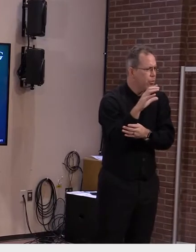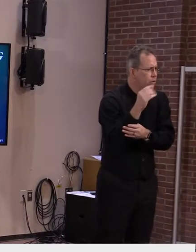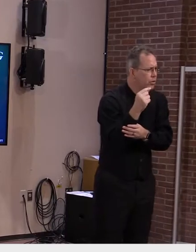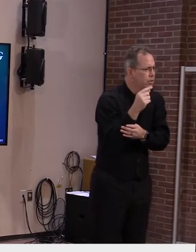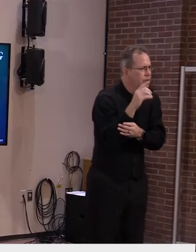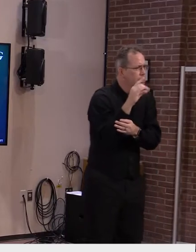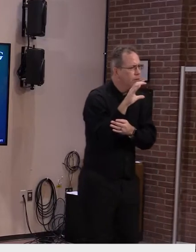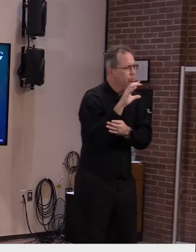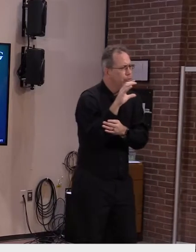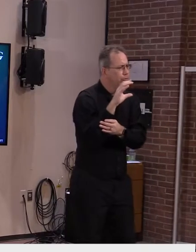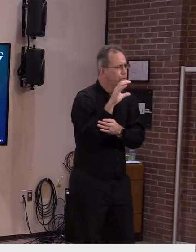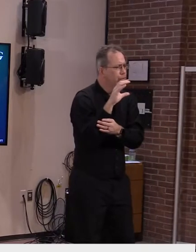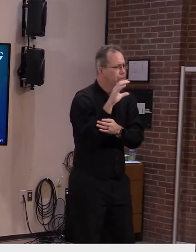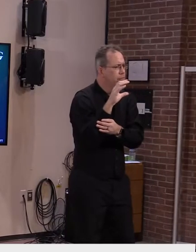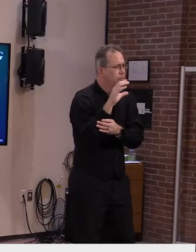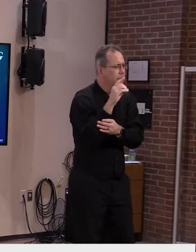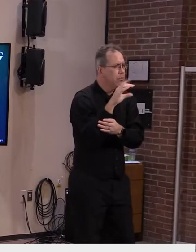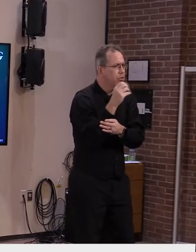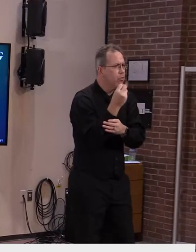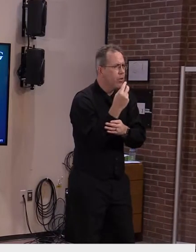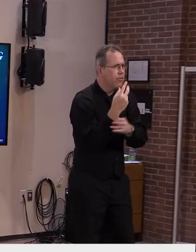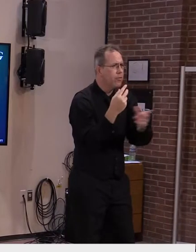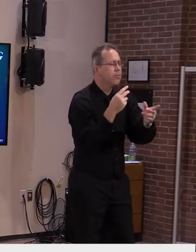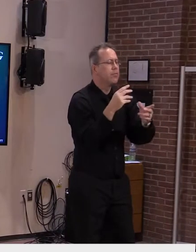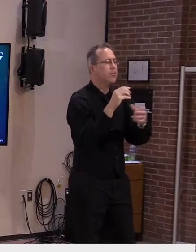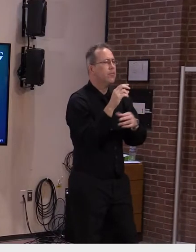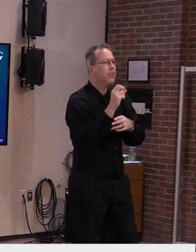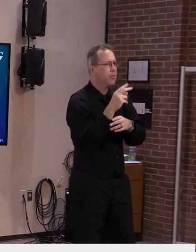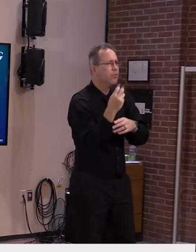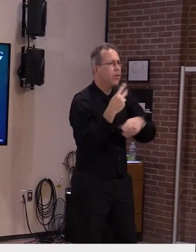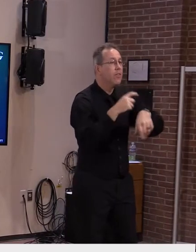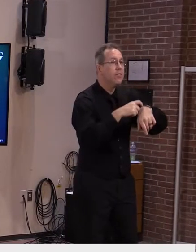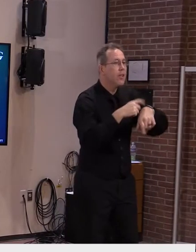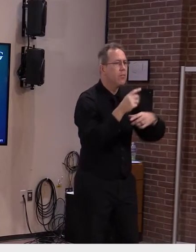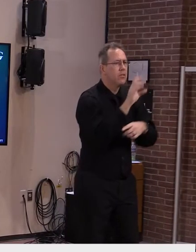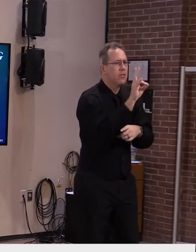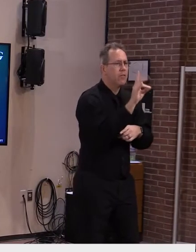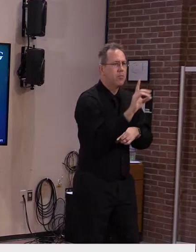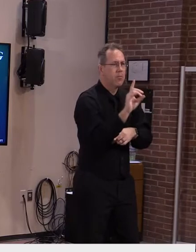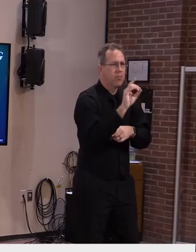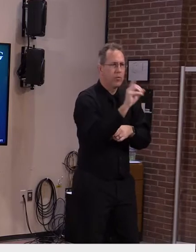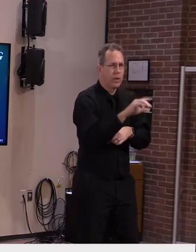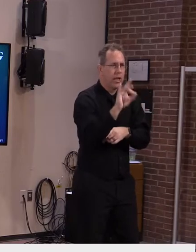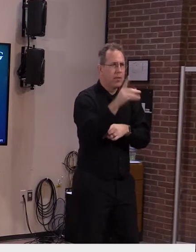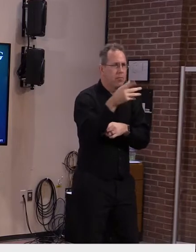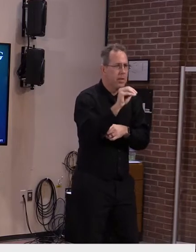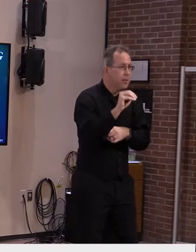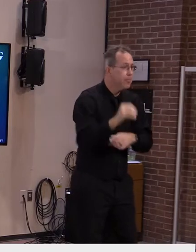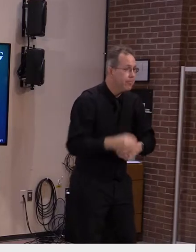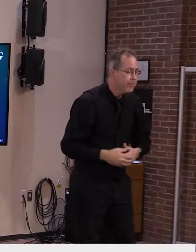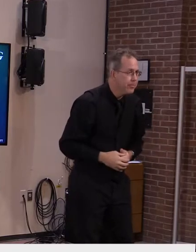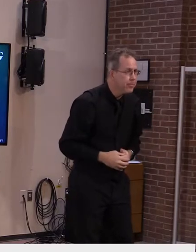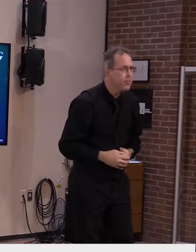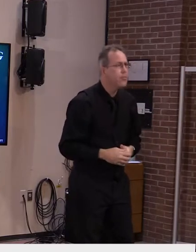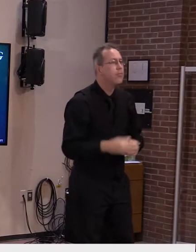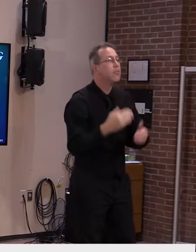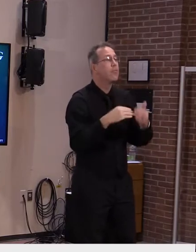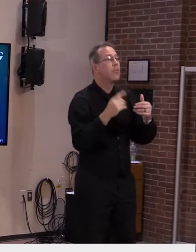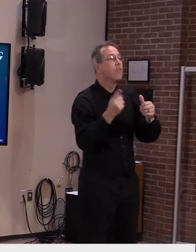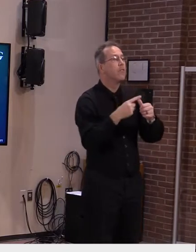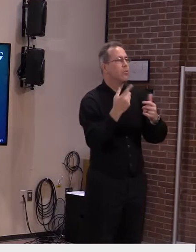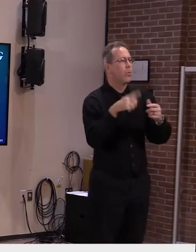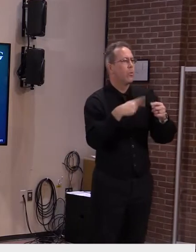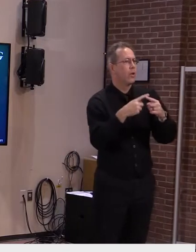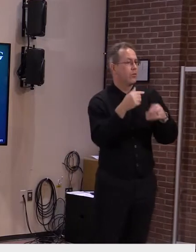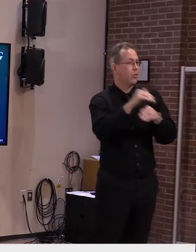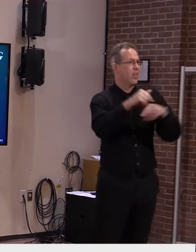Please visit the website at aapvt.org for the complete schedule.